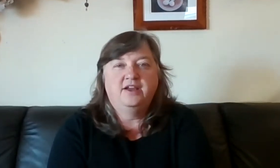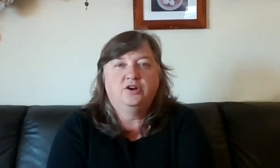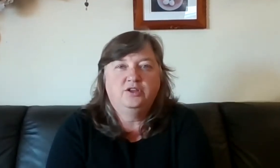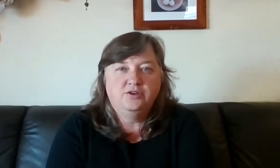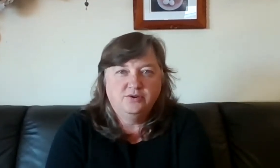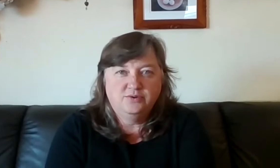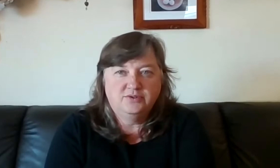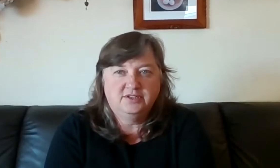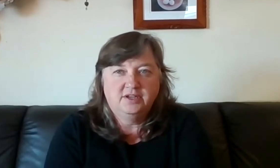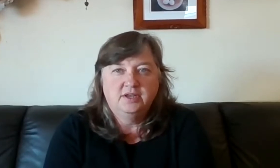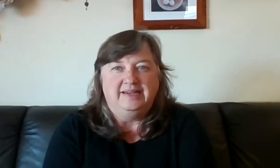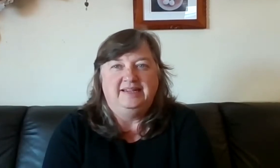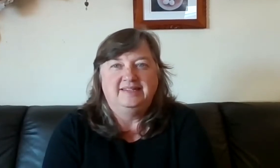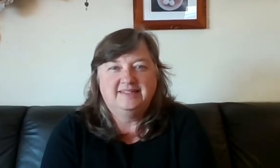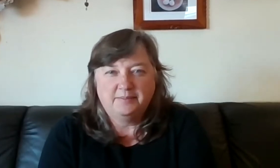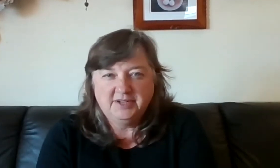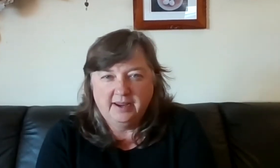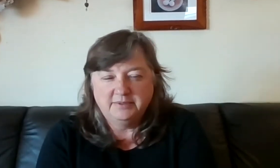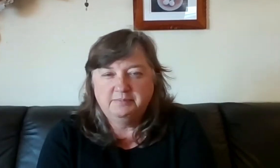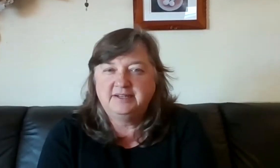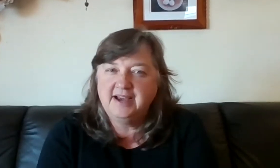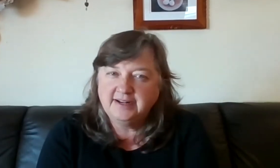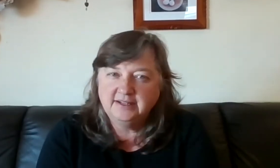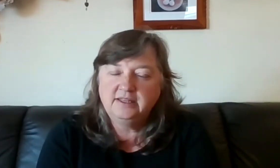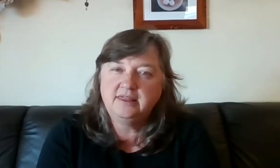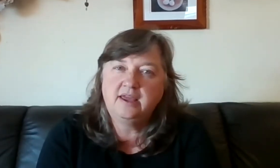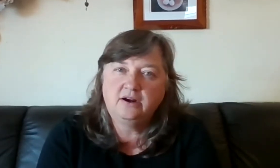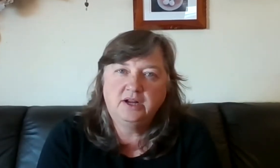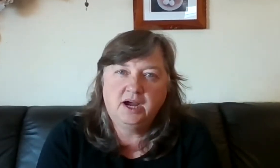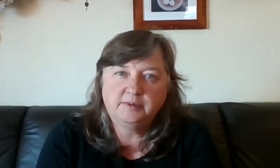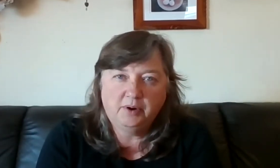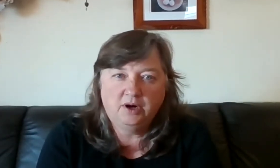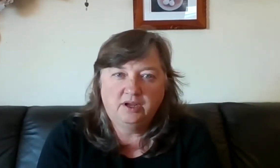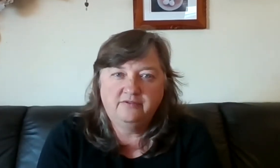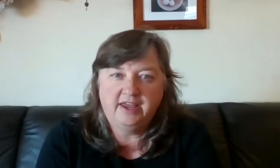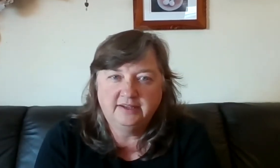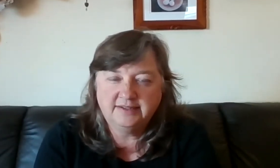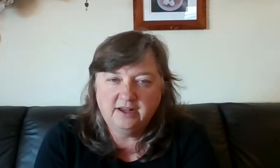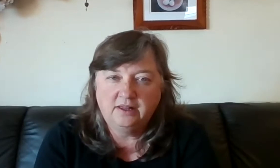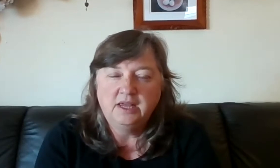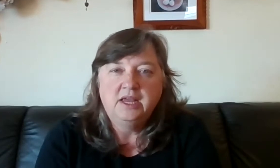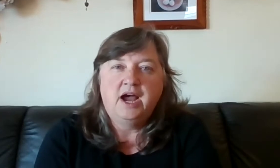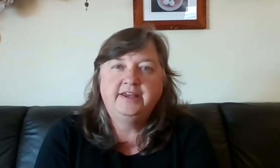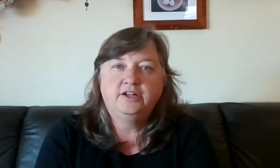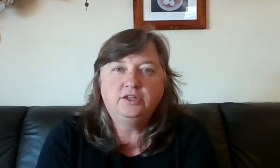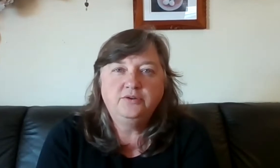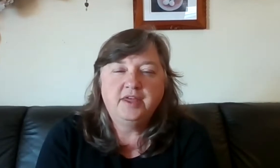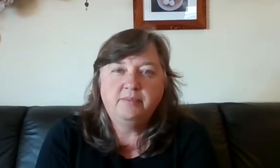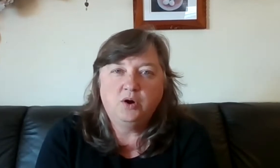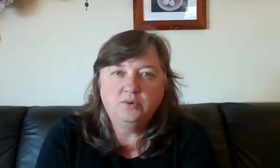are used sometimes, but technically they are not part of ASL. I include them